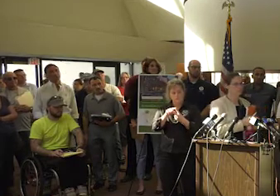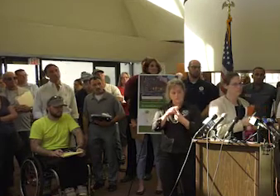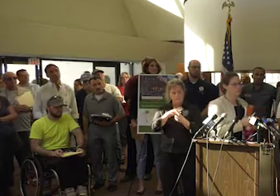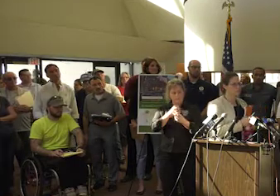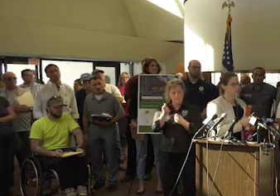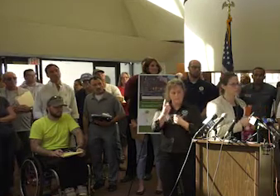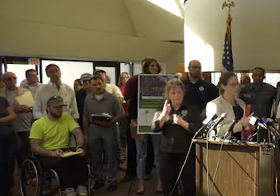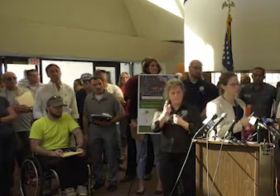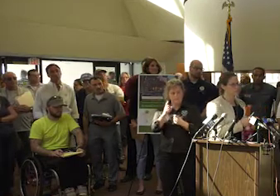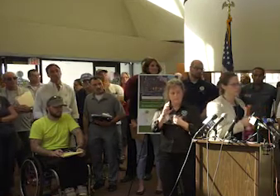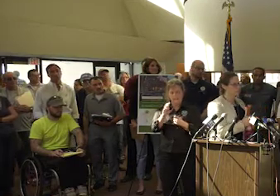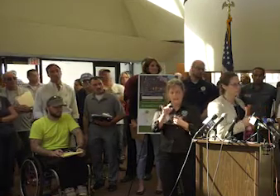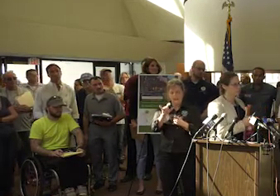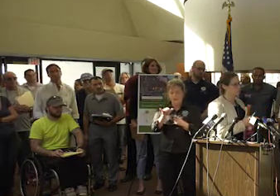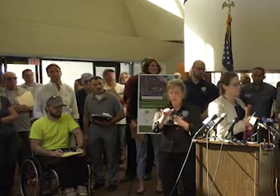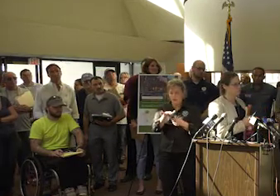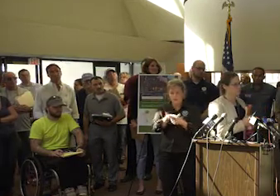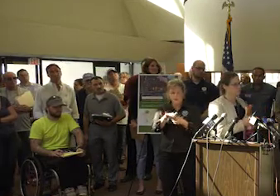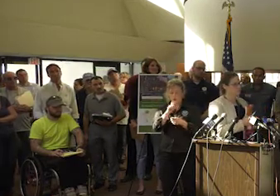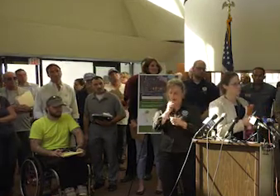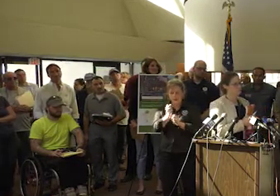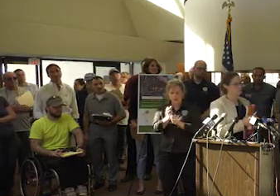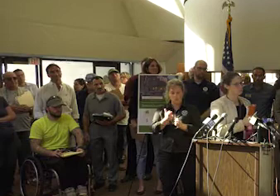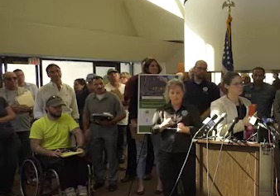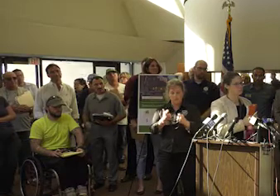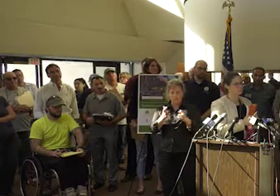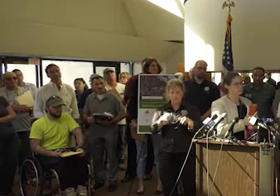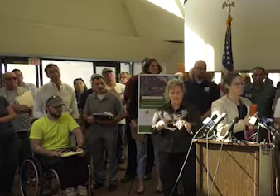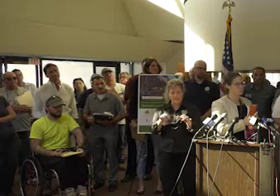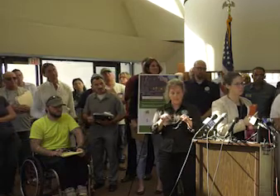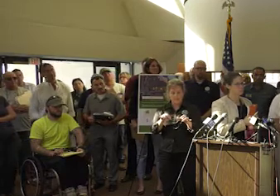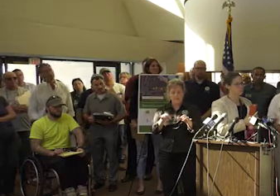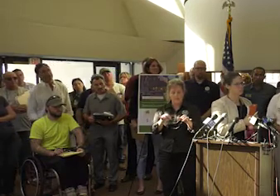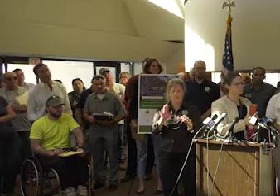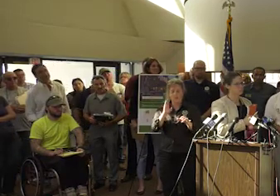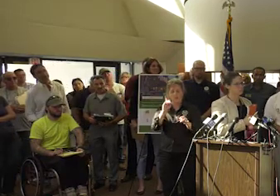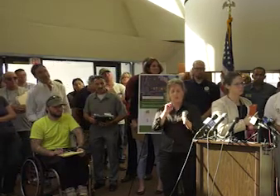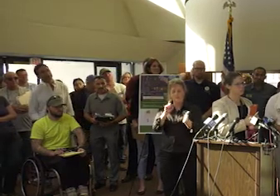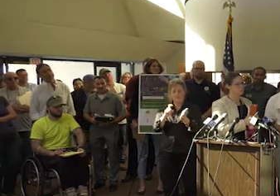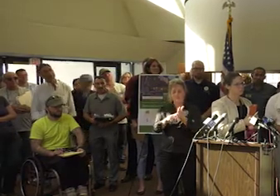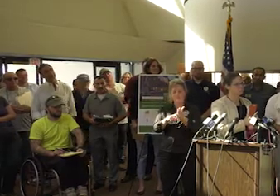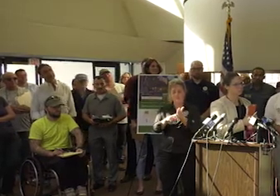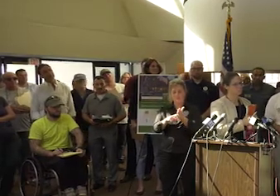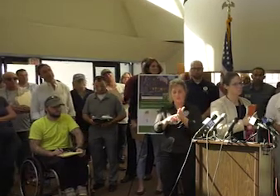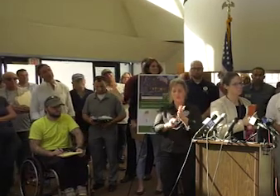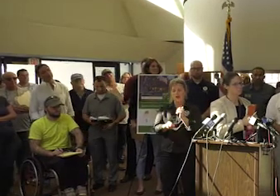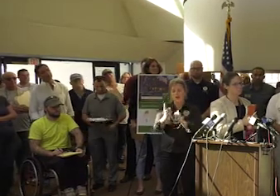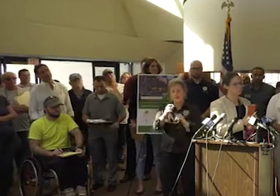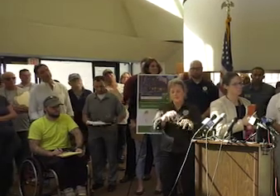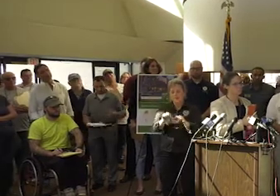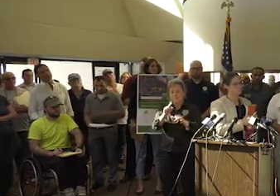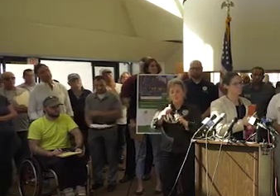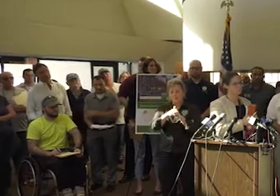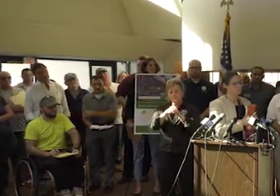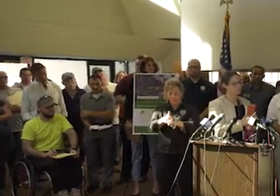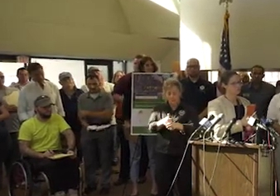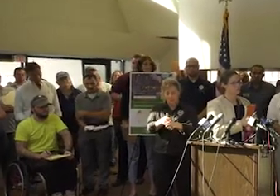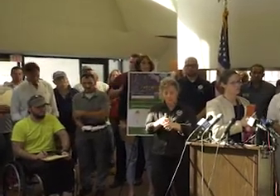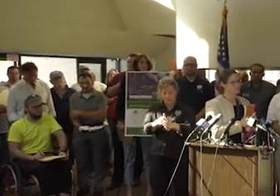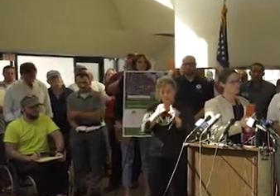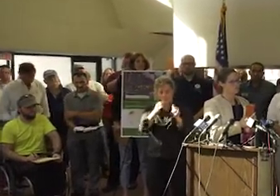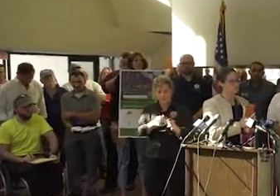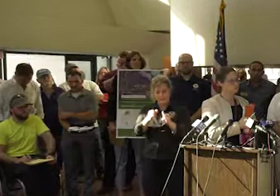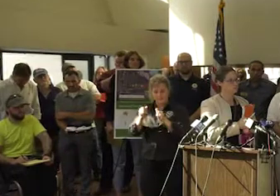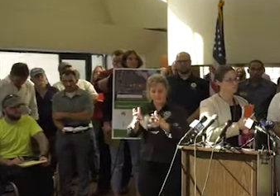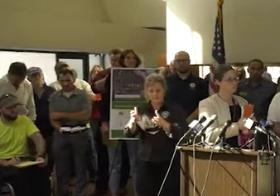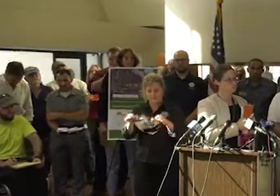my understanding is county is not going to be making recommendations on standards. They are going to be identifying a standard that must be followed for